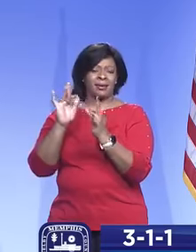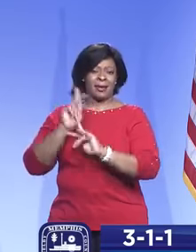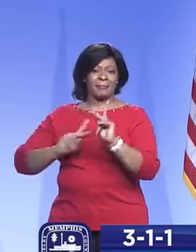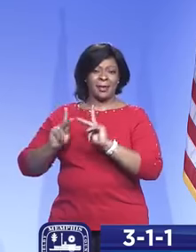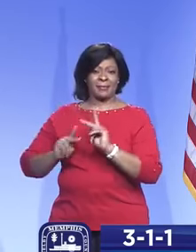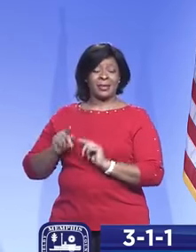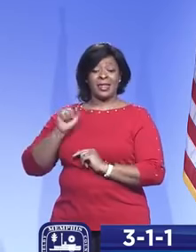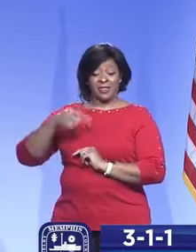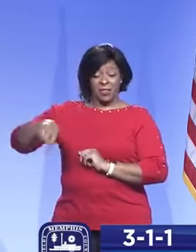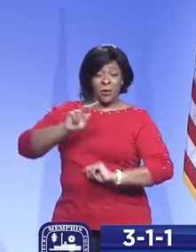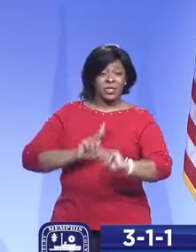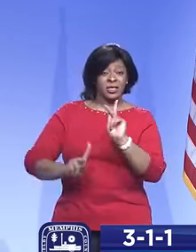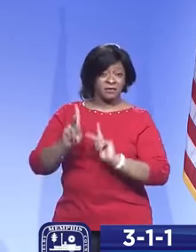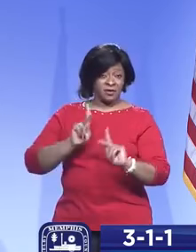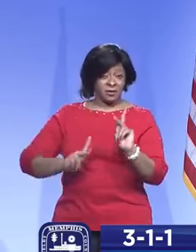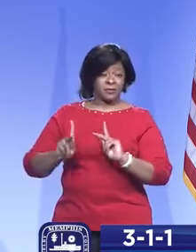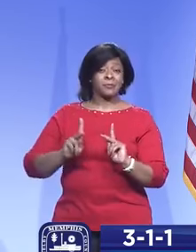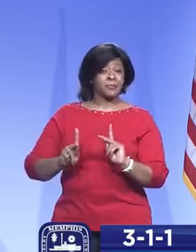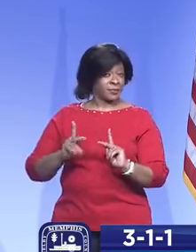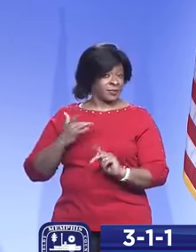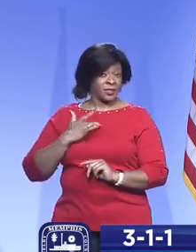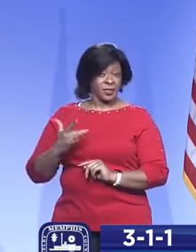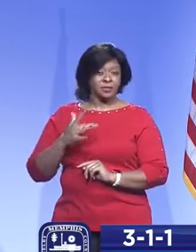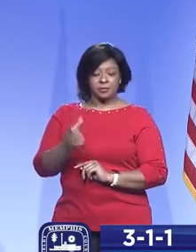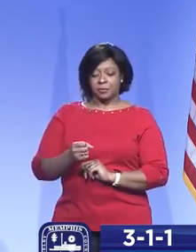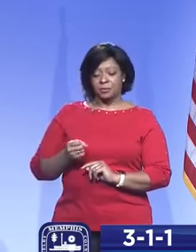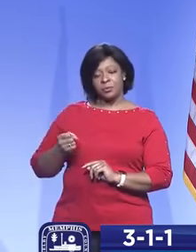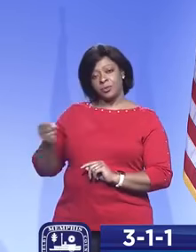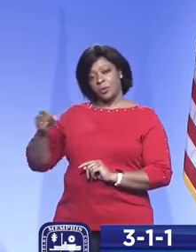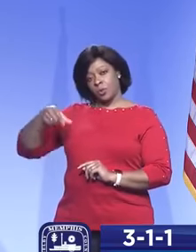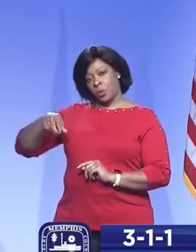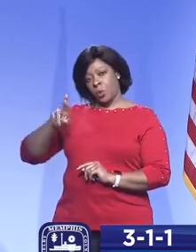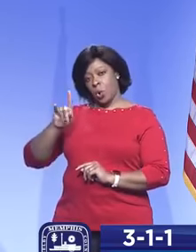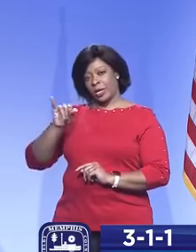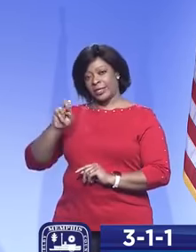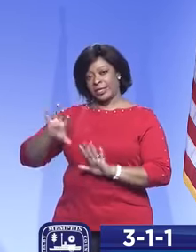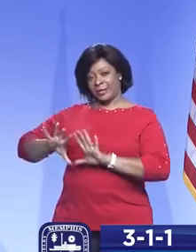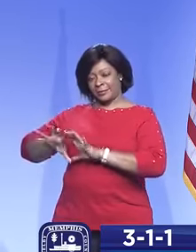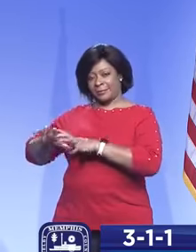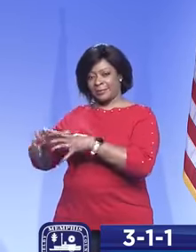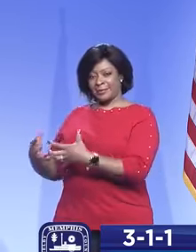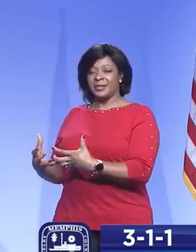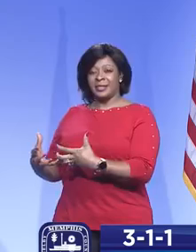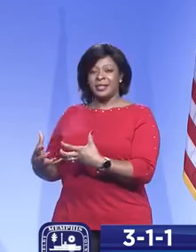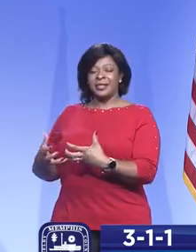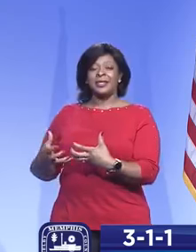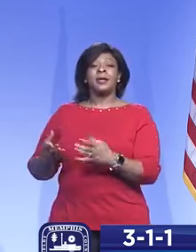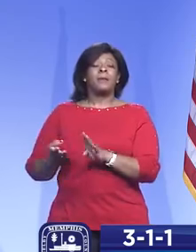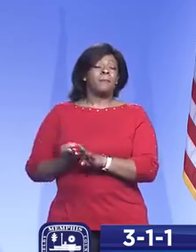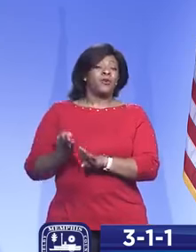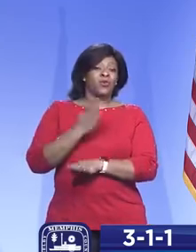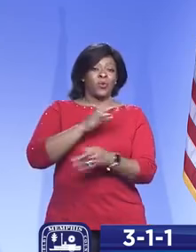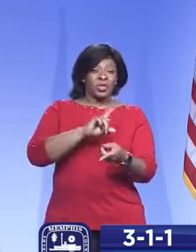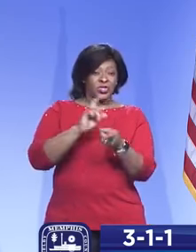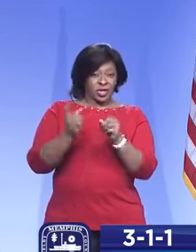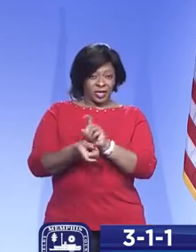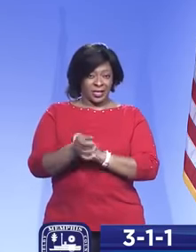Those individuals are placed in quarantine prior to the changes that the